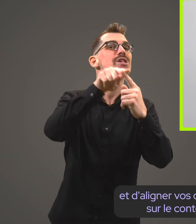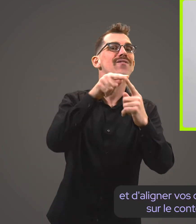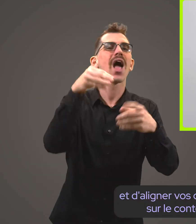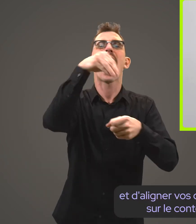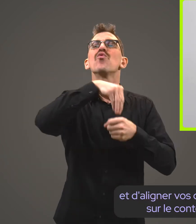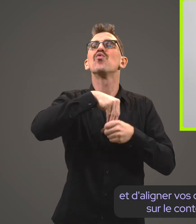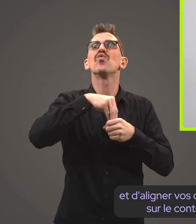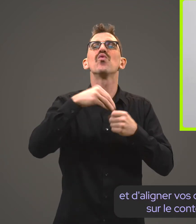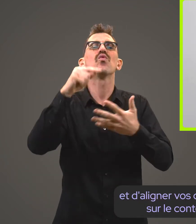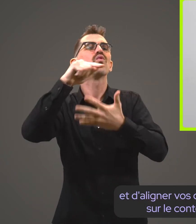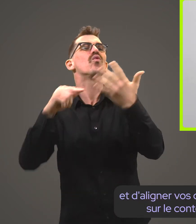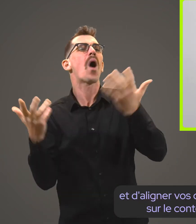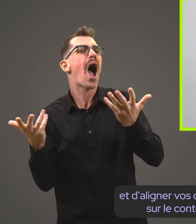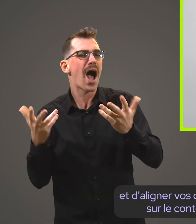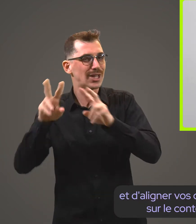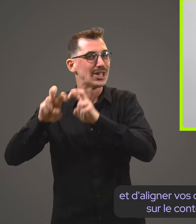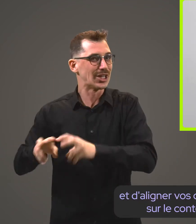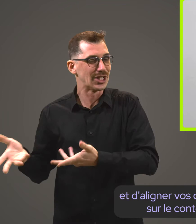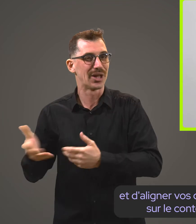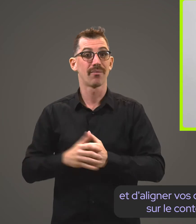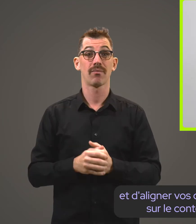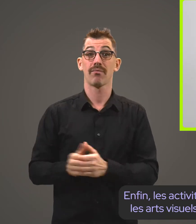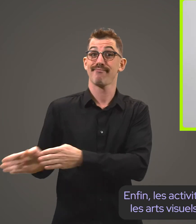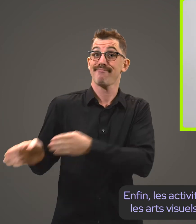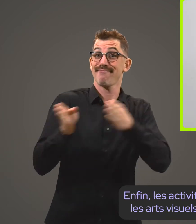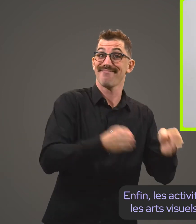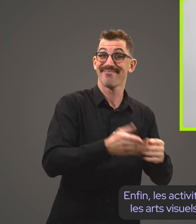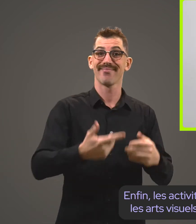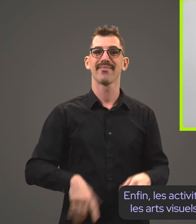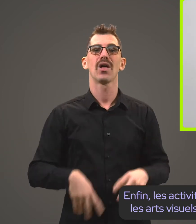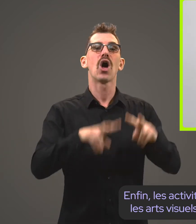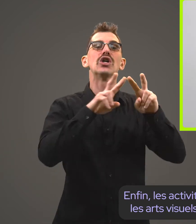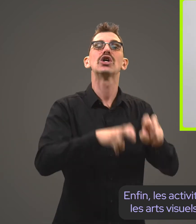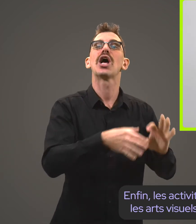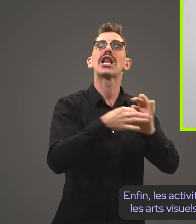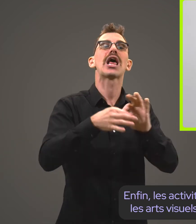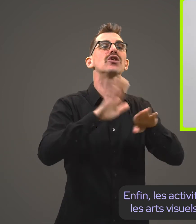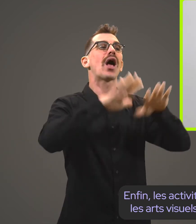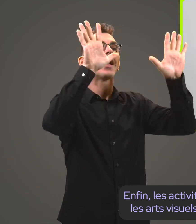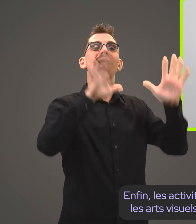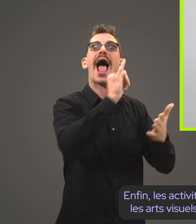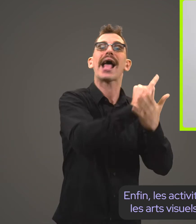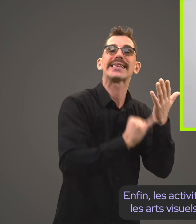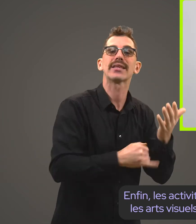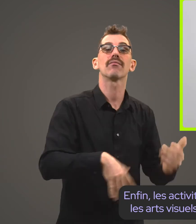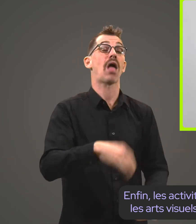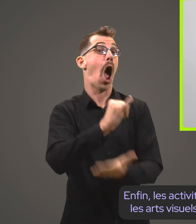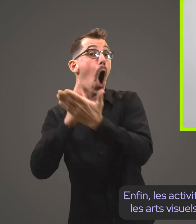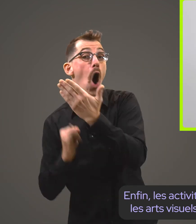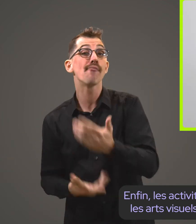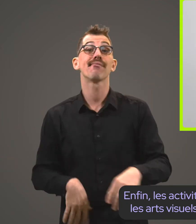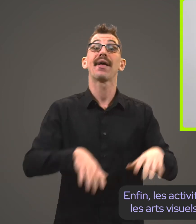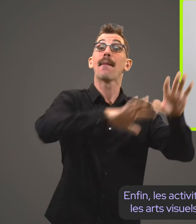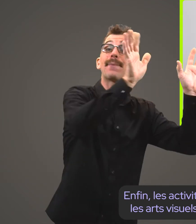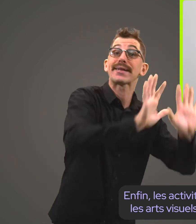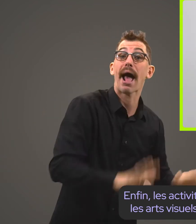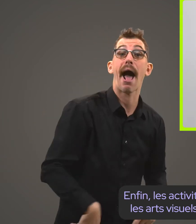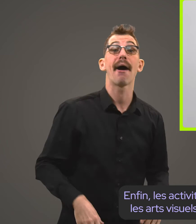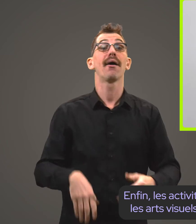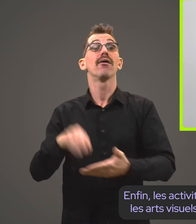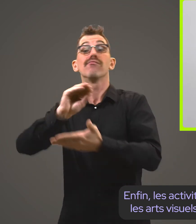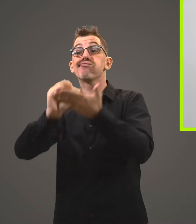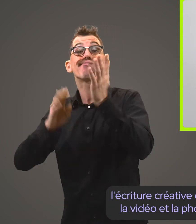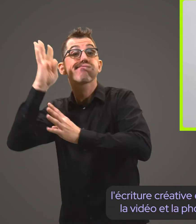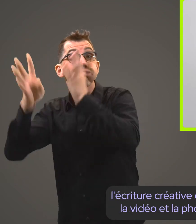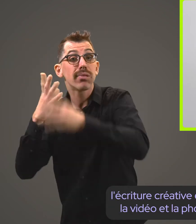learning objectives with the content and activities. Finally, arts-based activities such as the visual arts, the